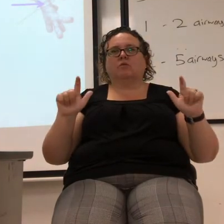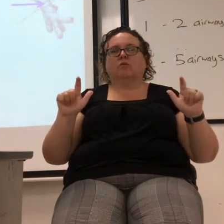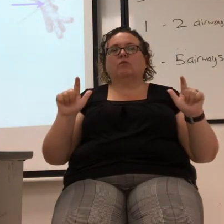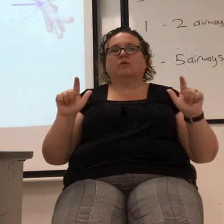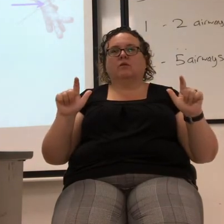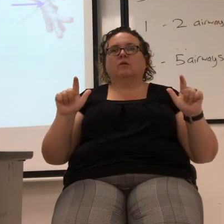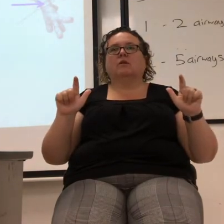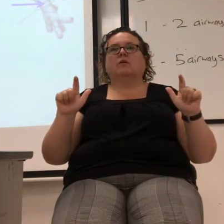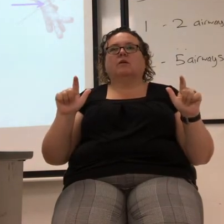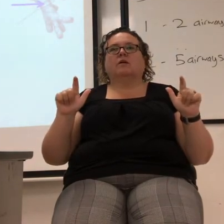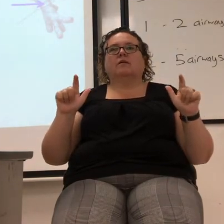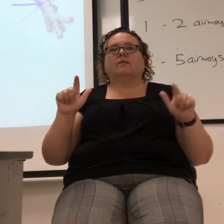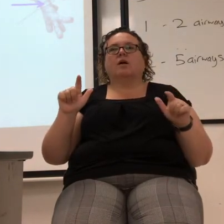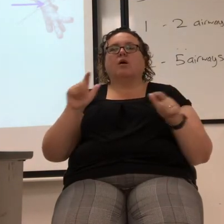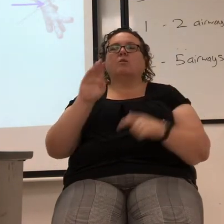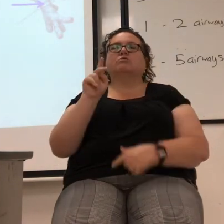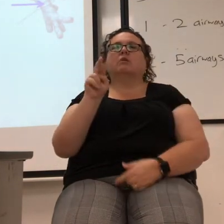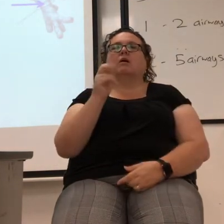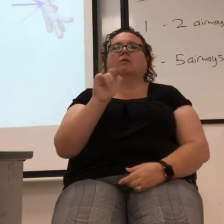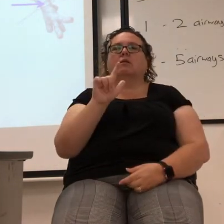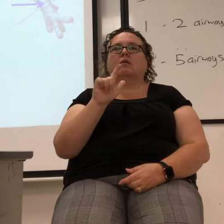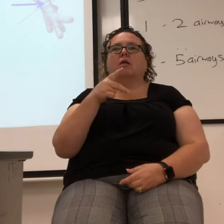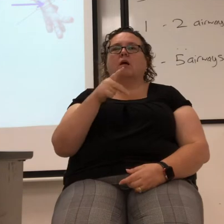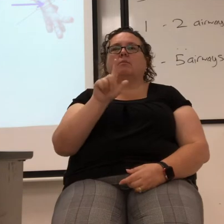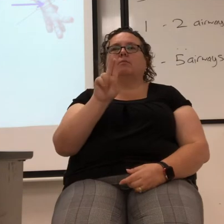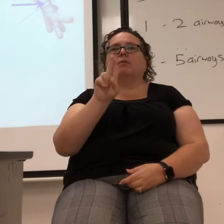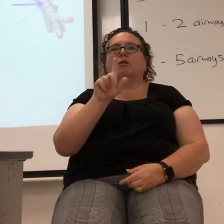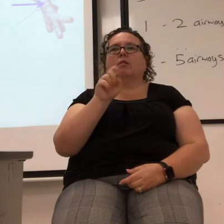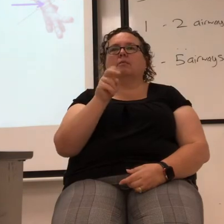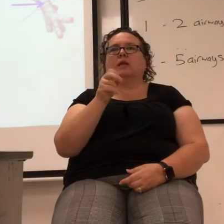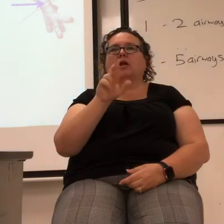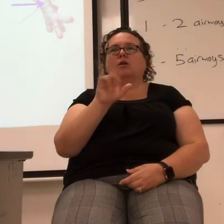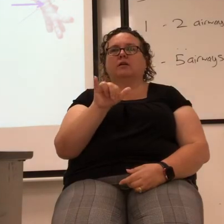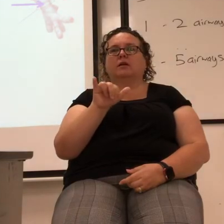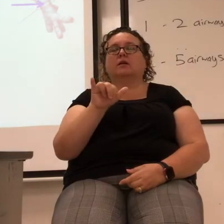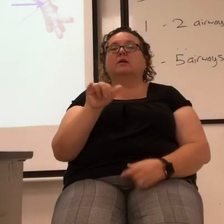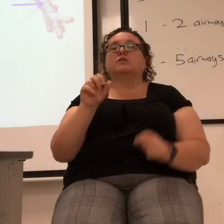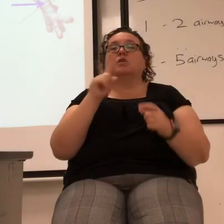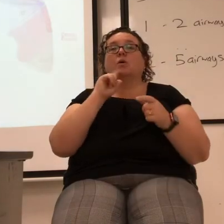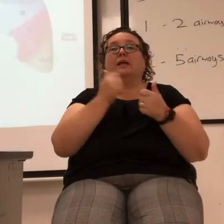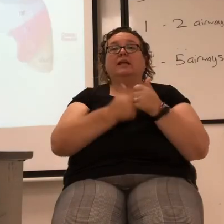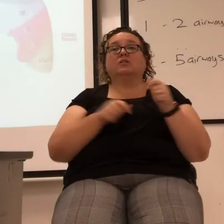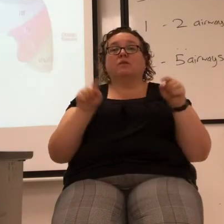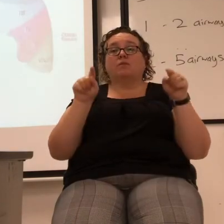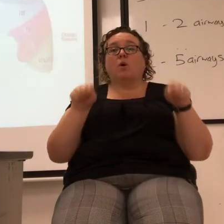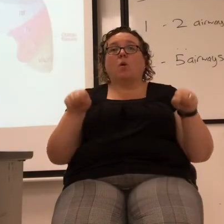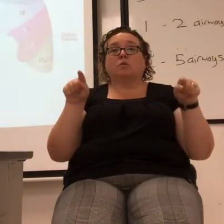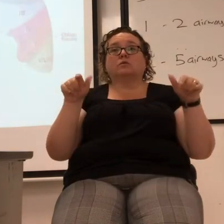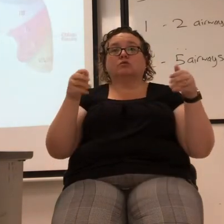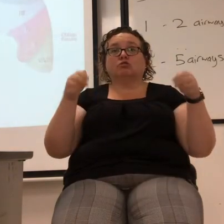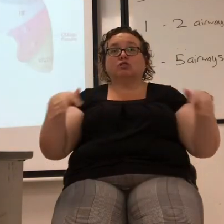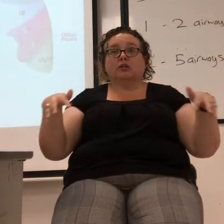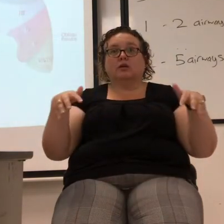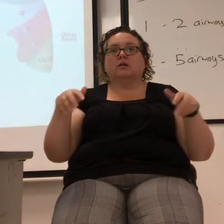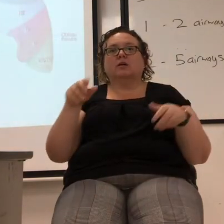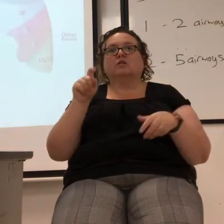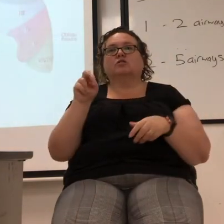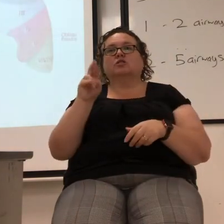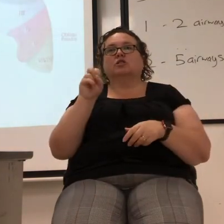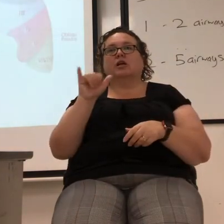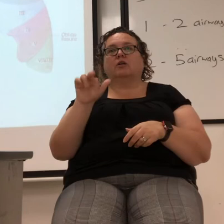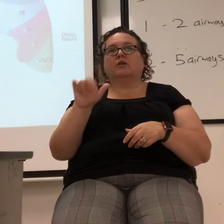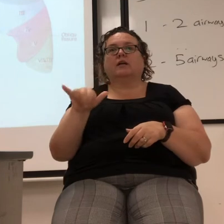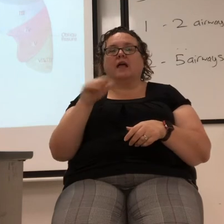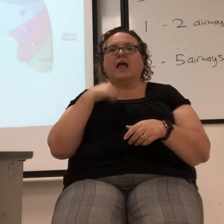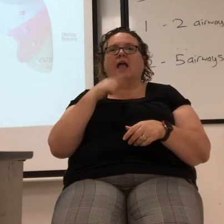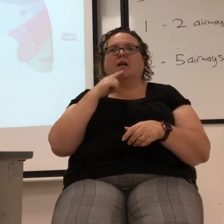into bronchopulmonary segments. So each of those tertiary bronchi are delivering fresh air